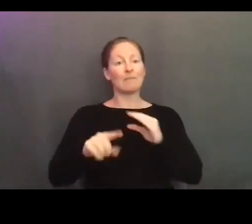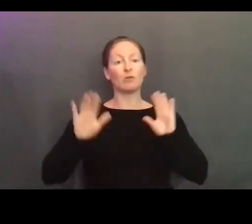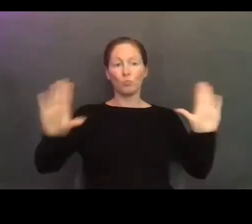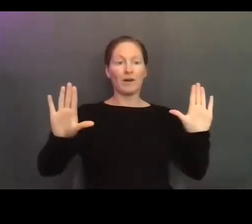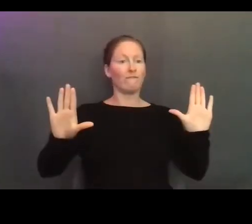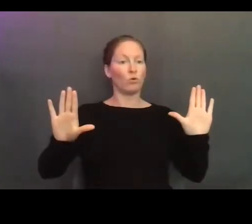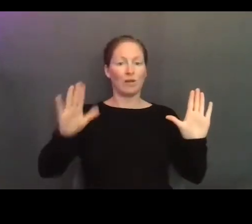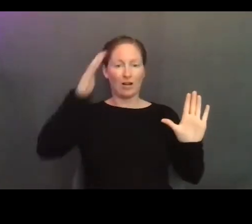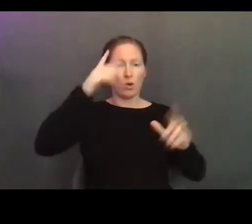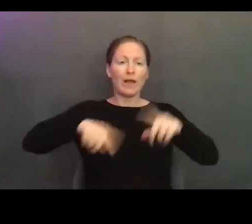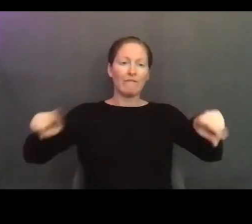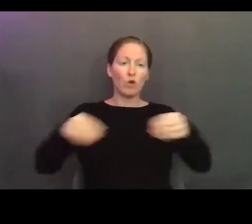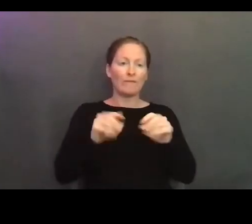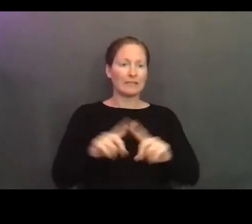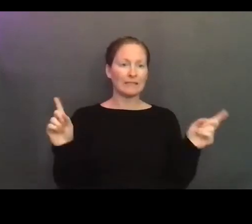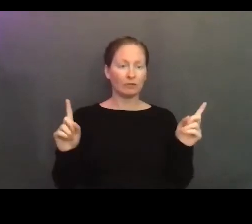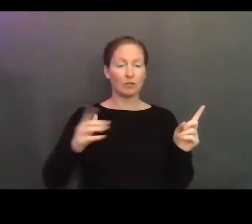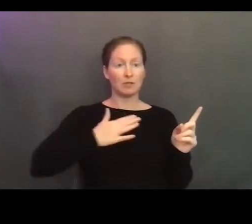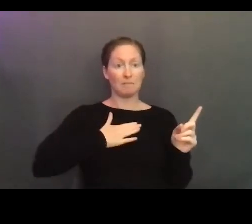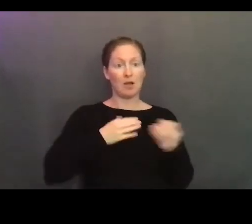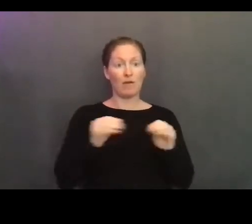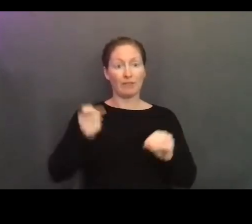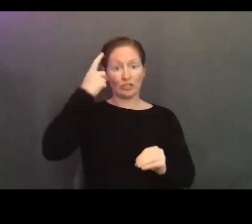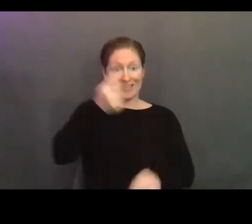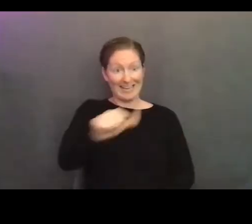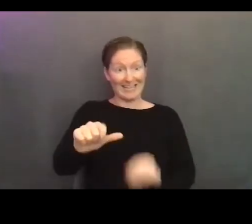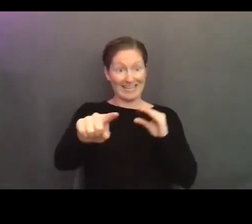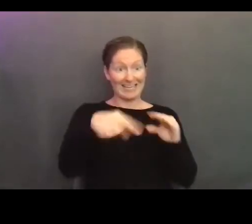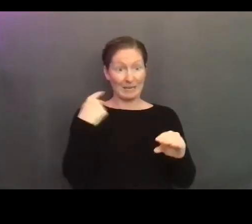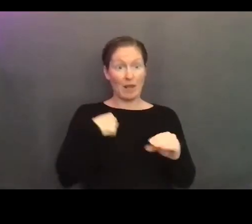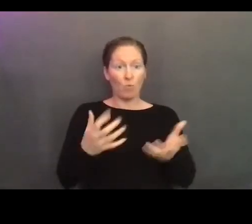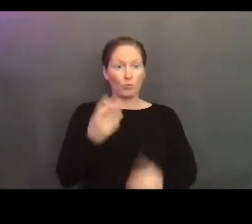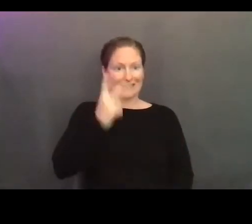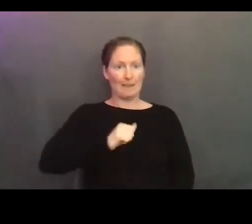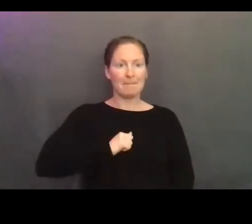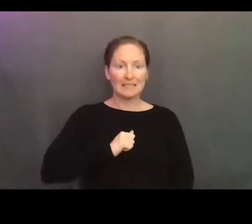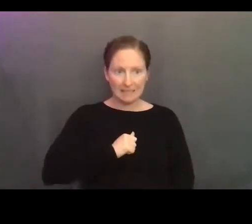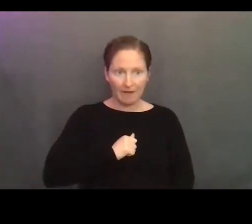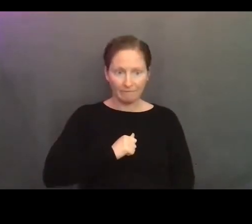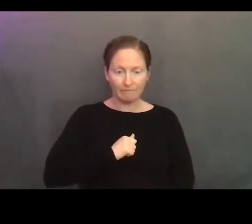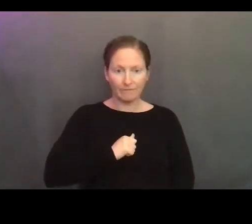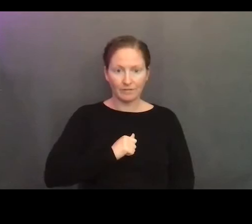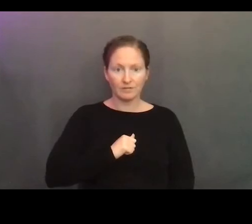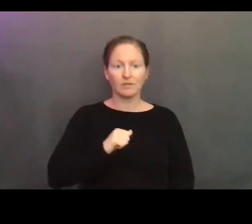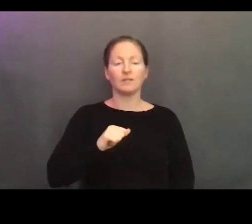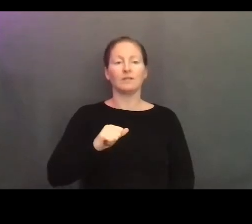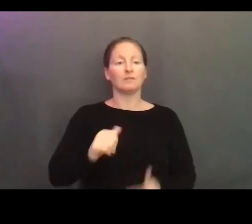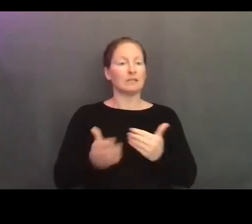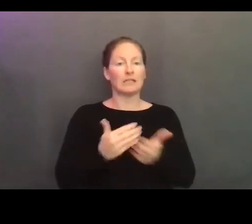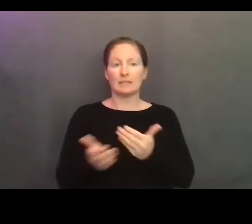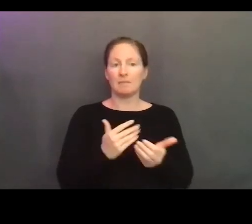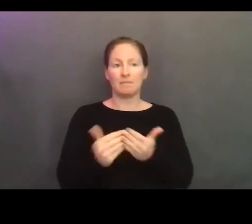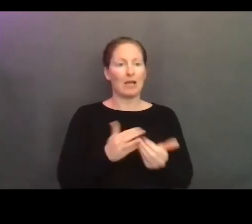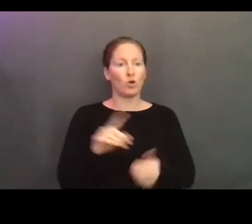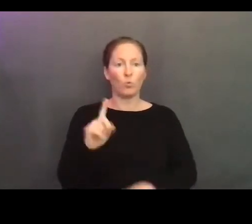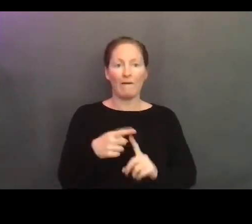office understands that every email comes in, I want to see it personally. So I have an understanding regardless of the community it comes